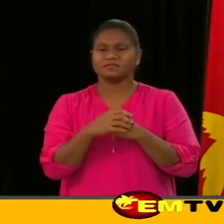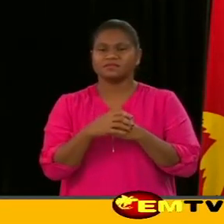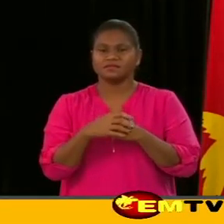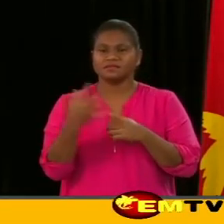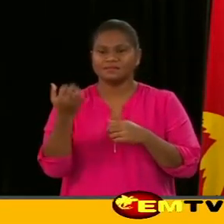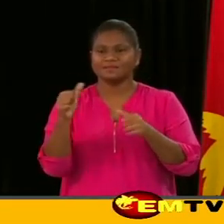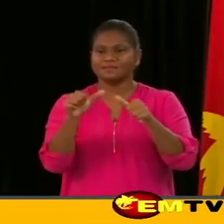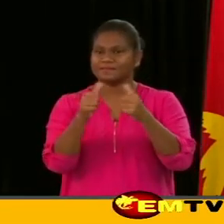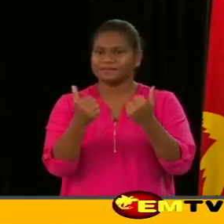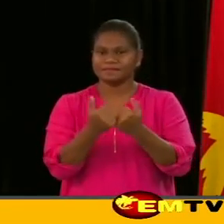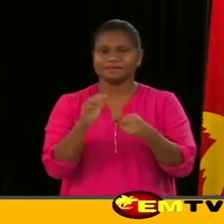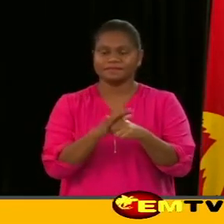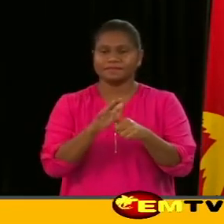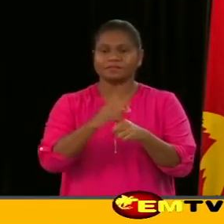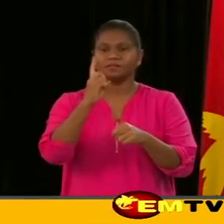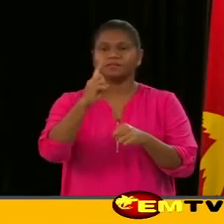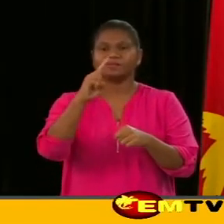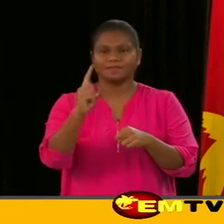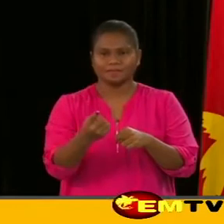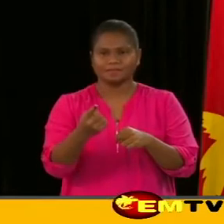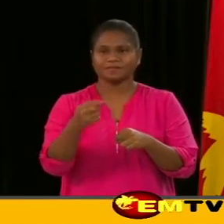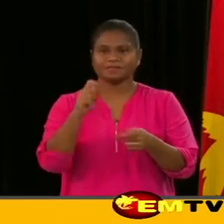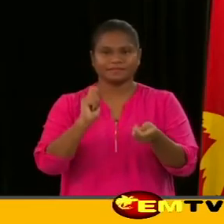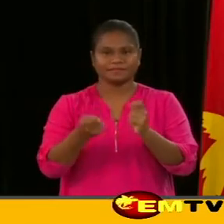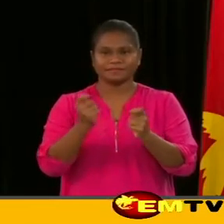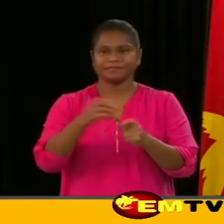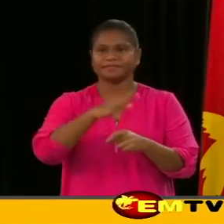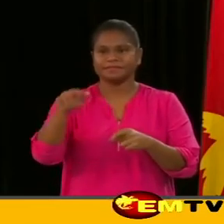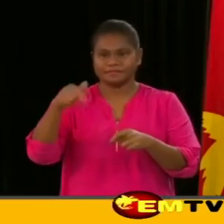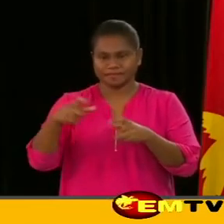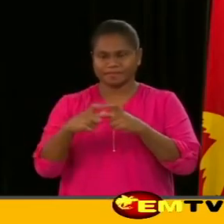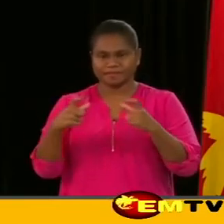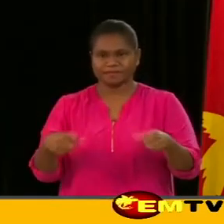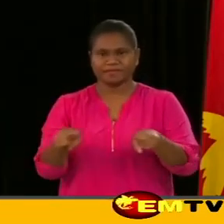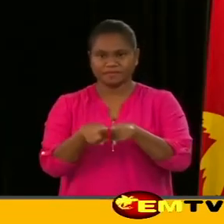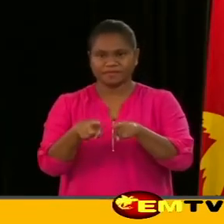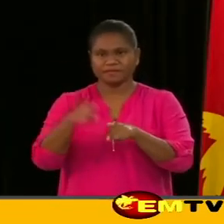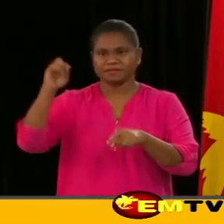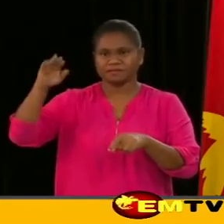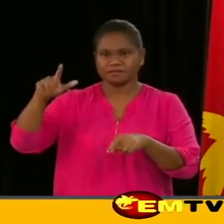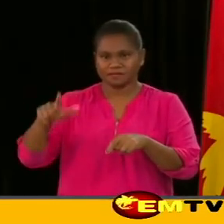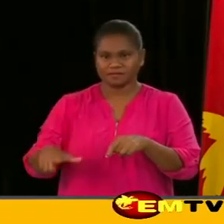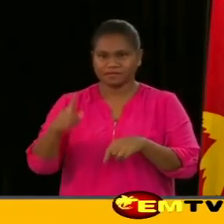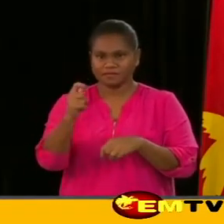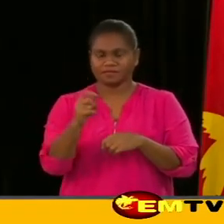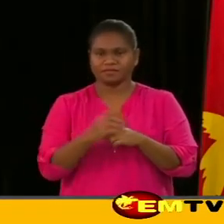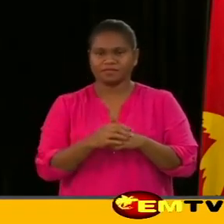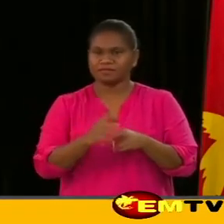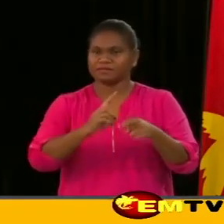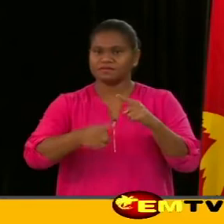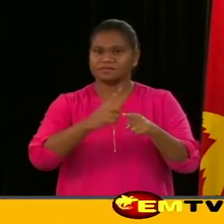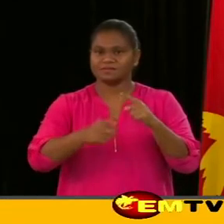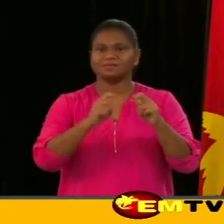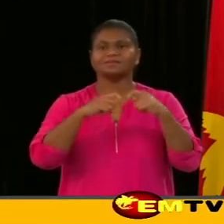carry out 1,000 tests across Port Moresby and Lae. We are also training our teams and providing